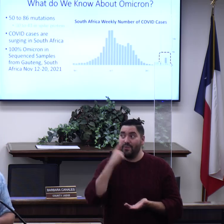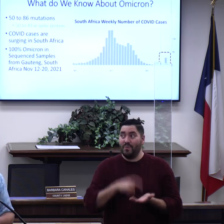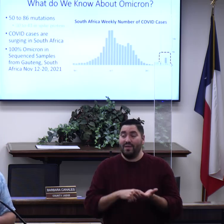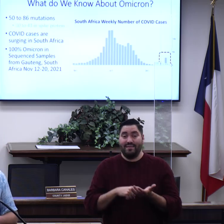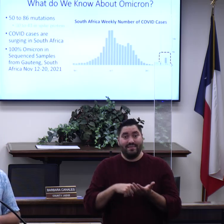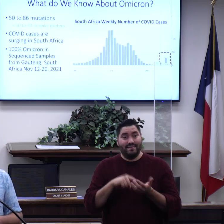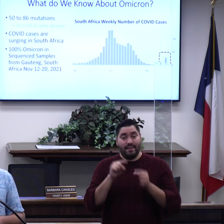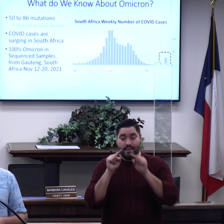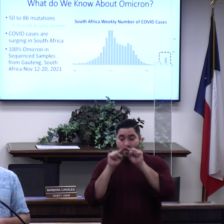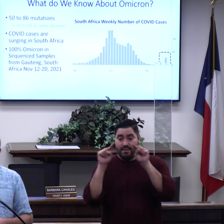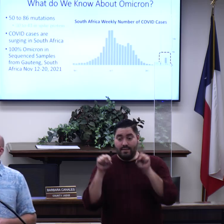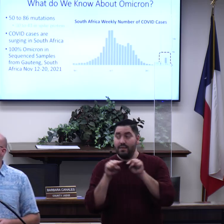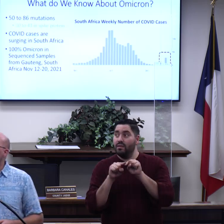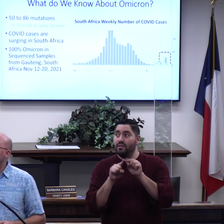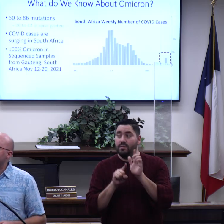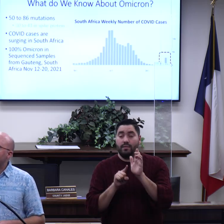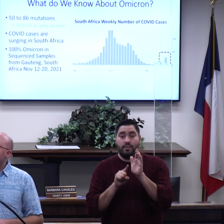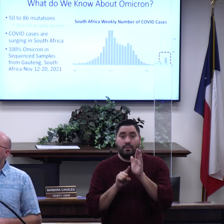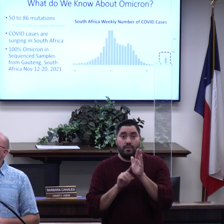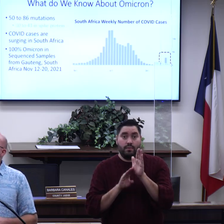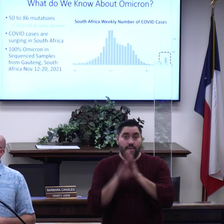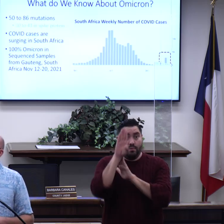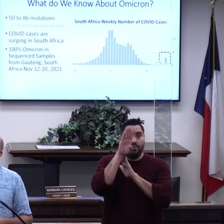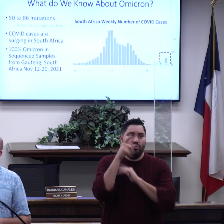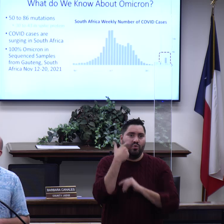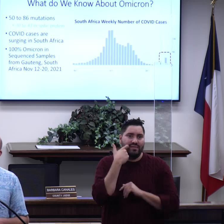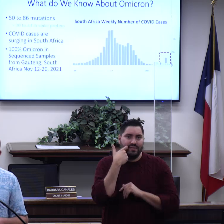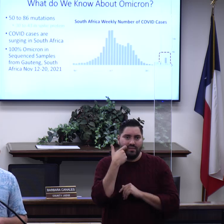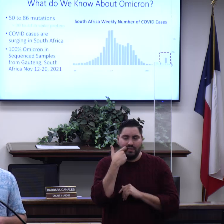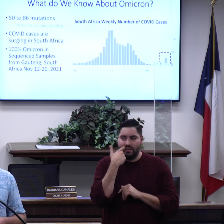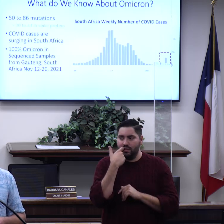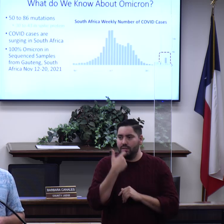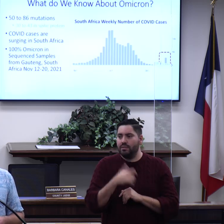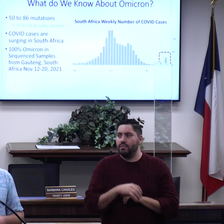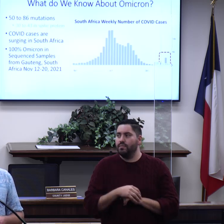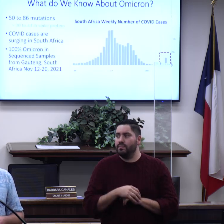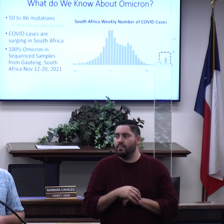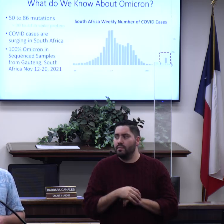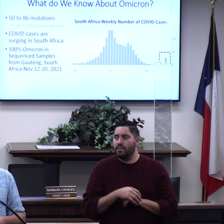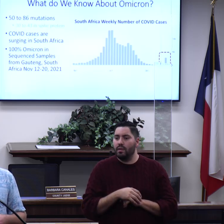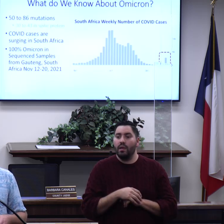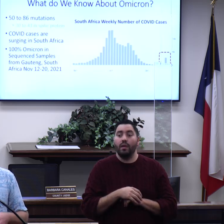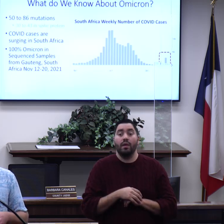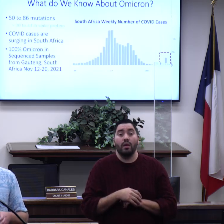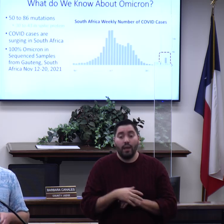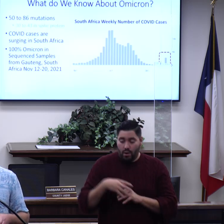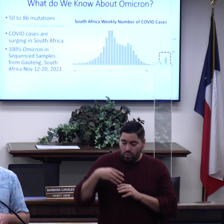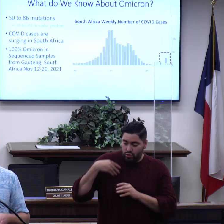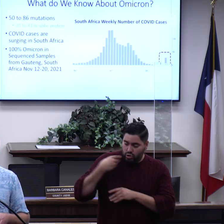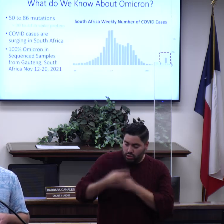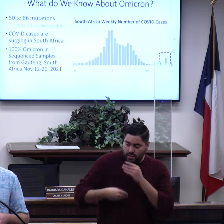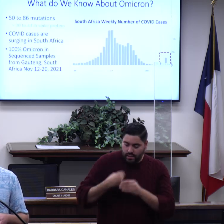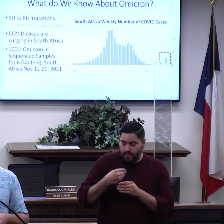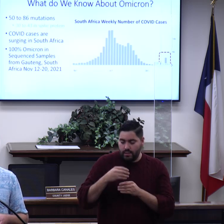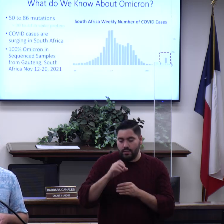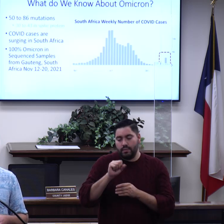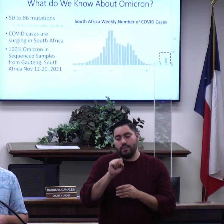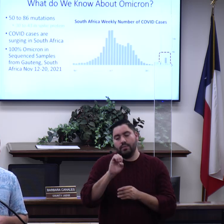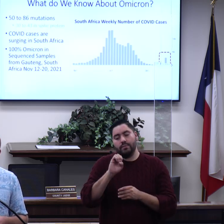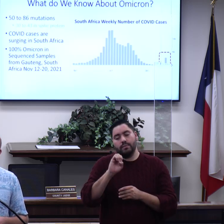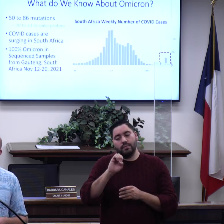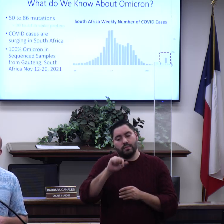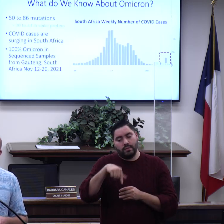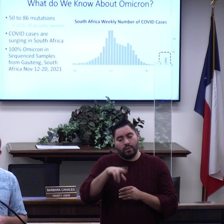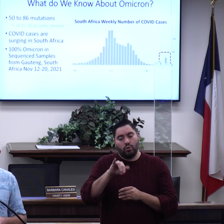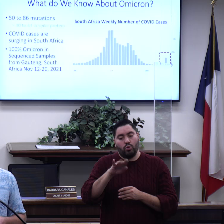that circle, there's a spike recently. In a survey of all the genetic sequences that they've done of